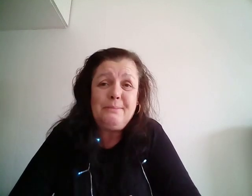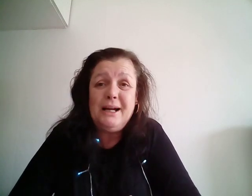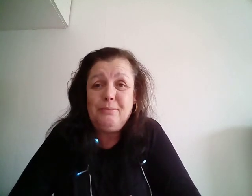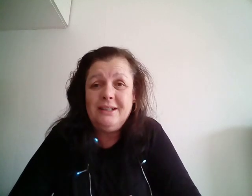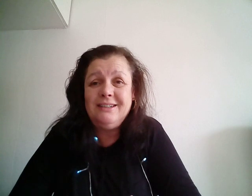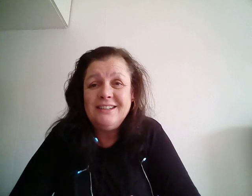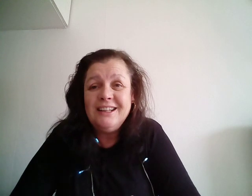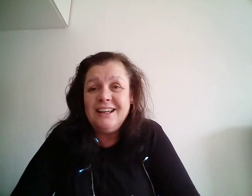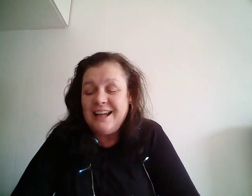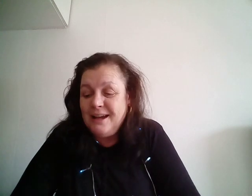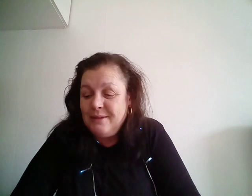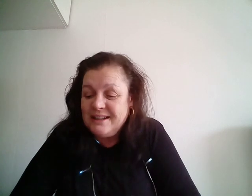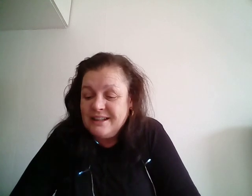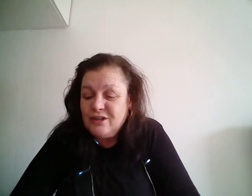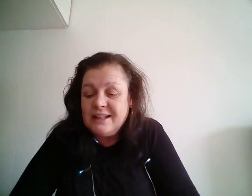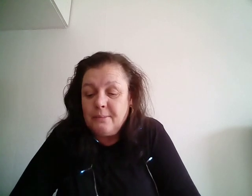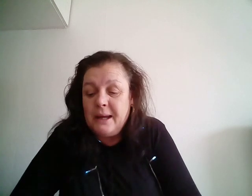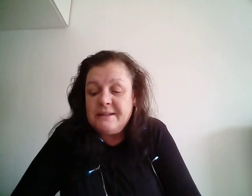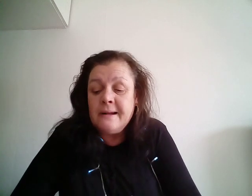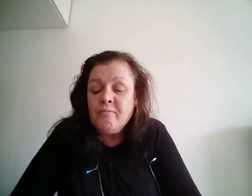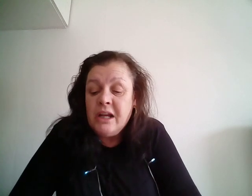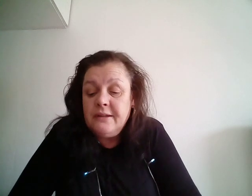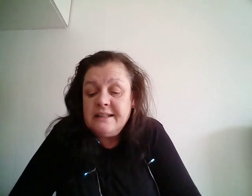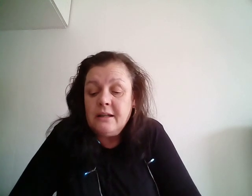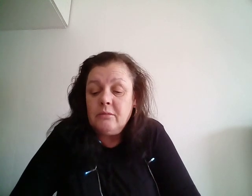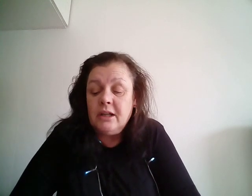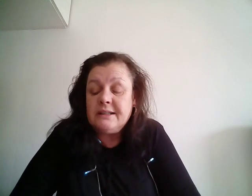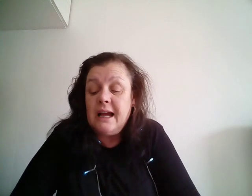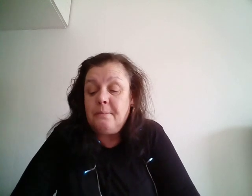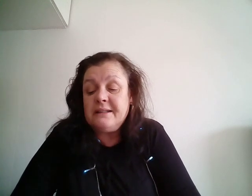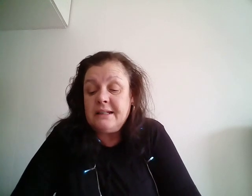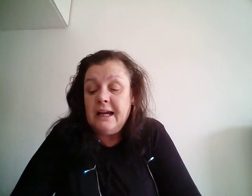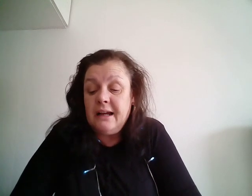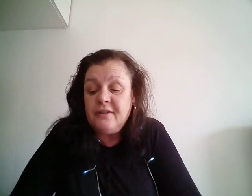pap. Okay, my delicious little babies. This uploader happens to have